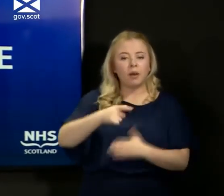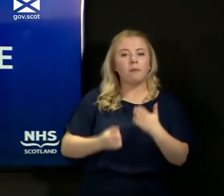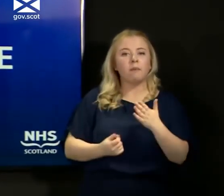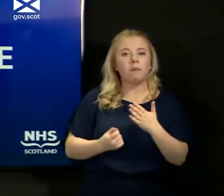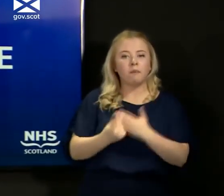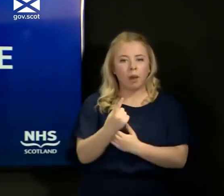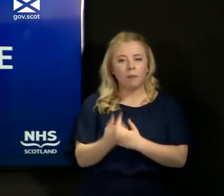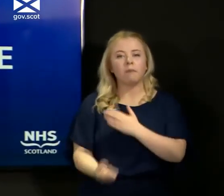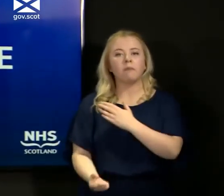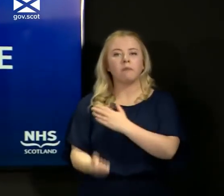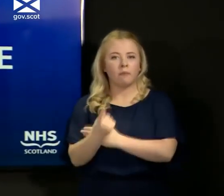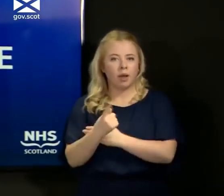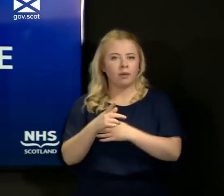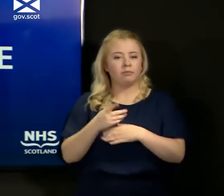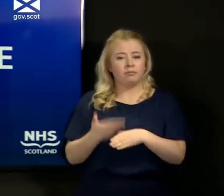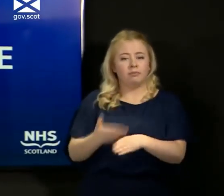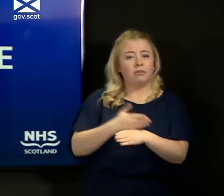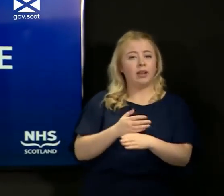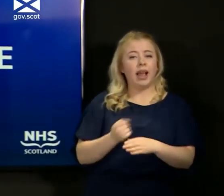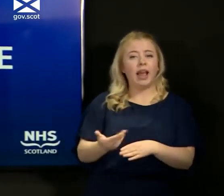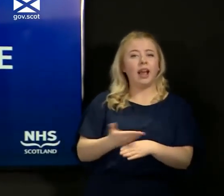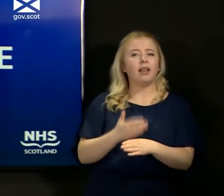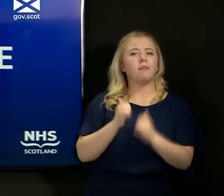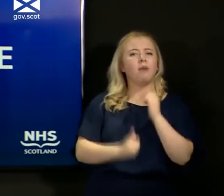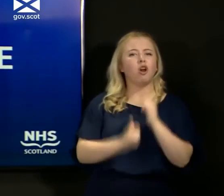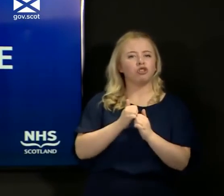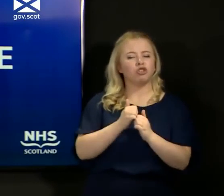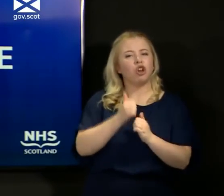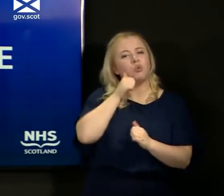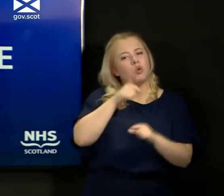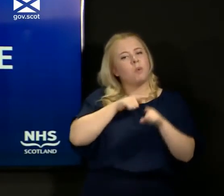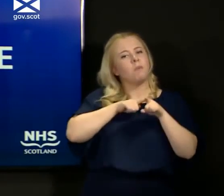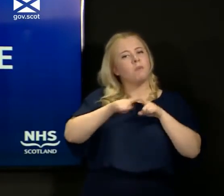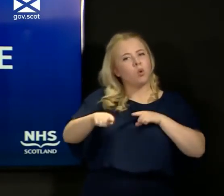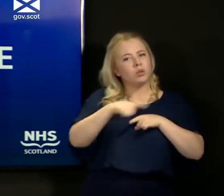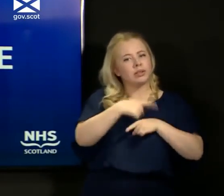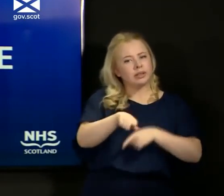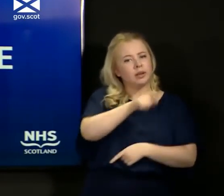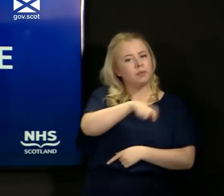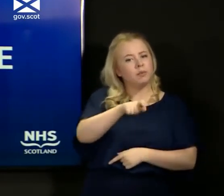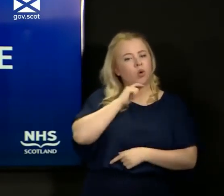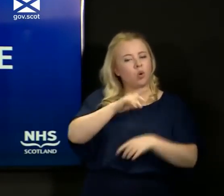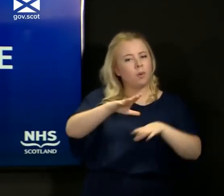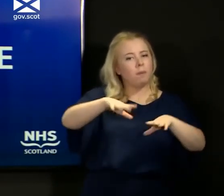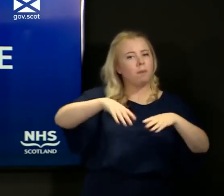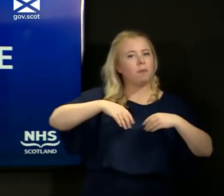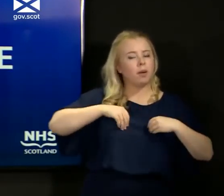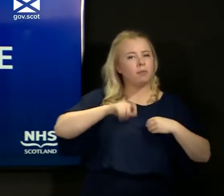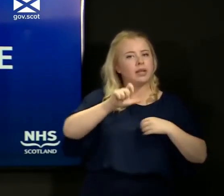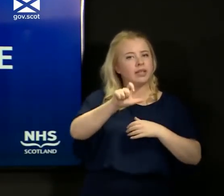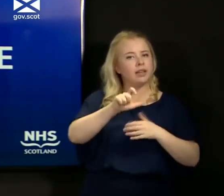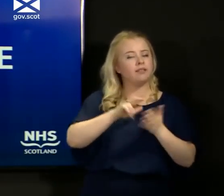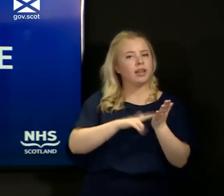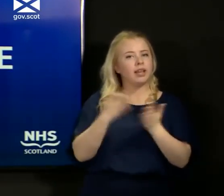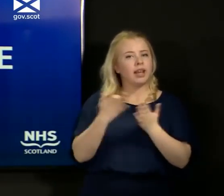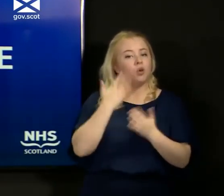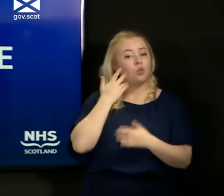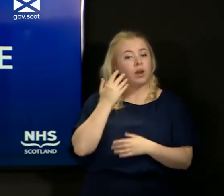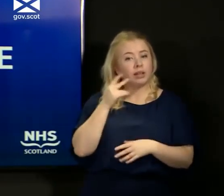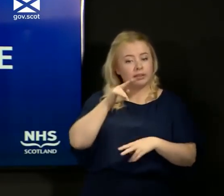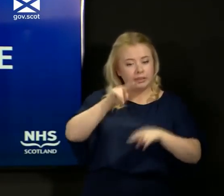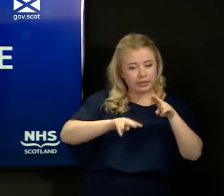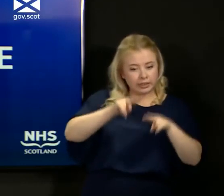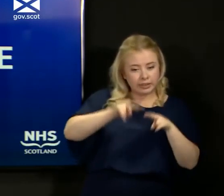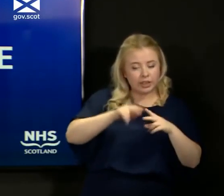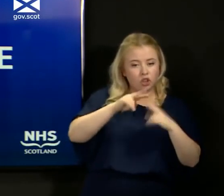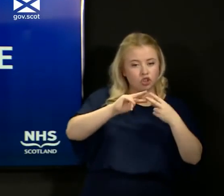part of March, although the majority of those cases we were detecting, when you do the genomic sequencing on them,